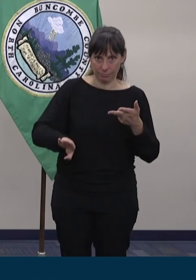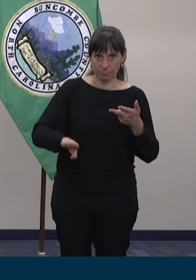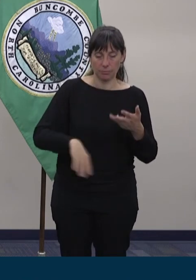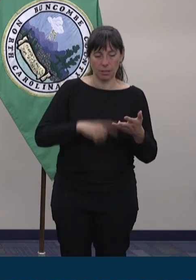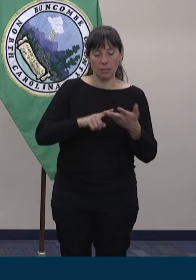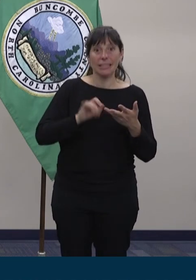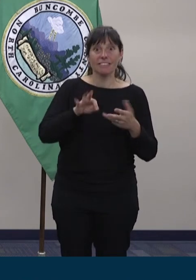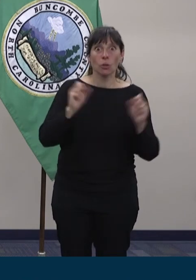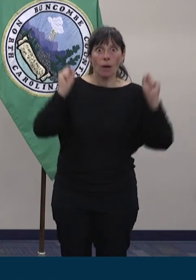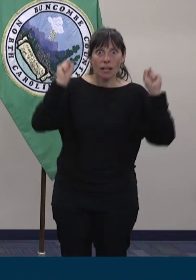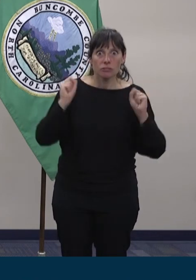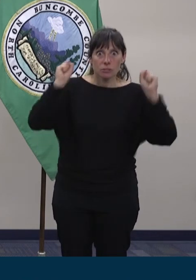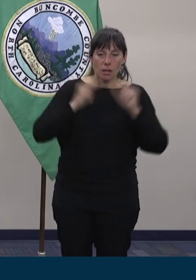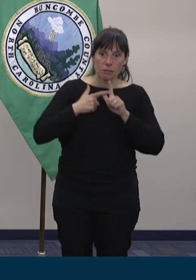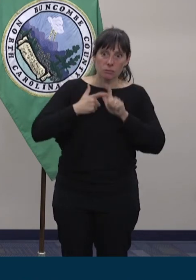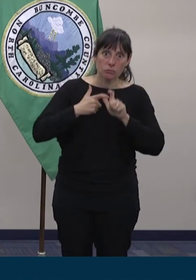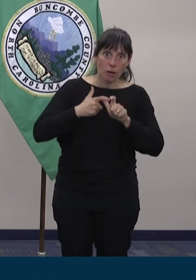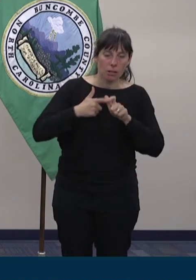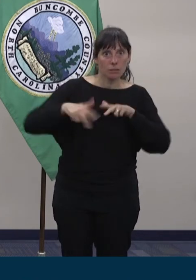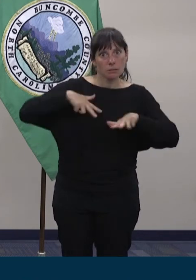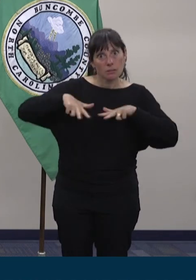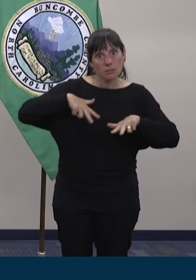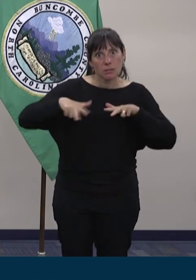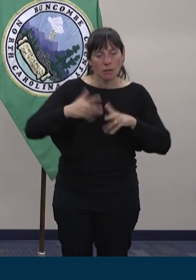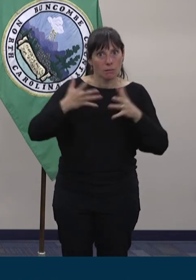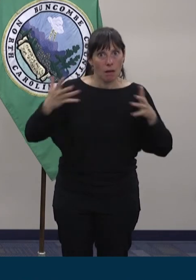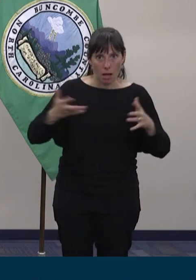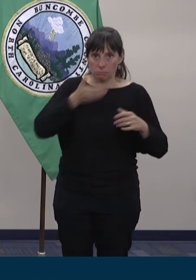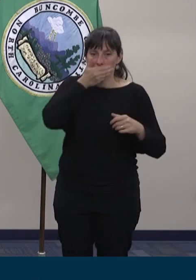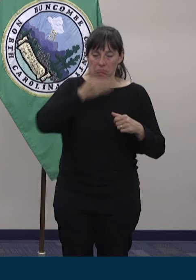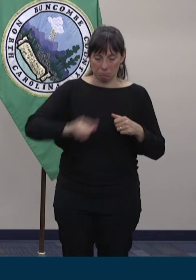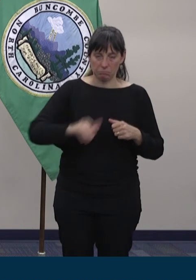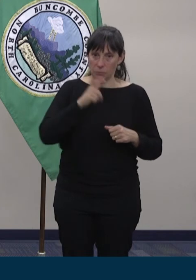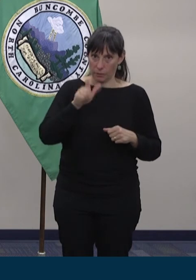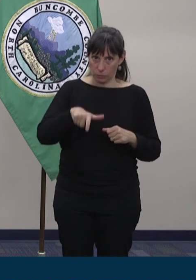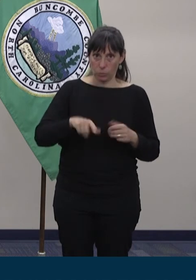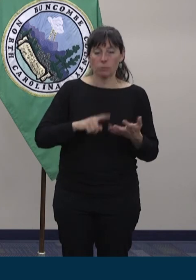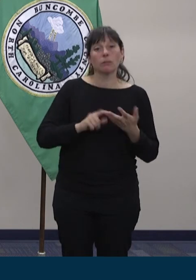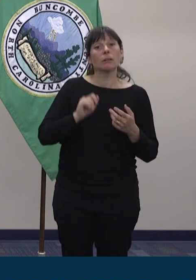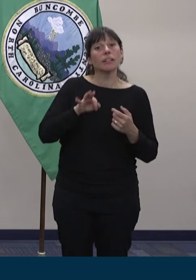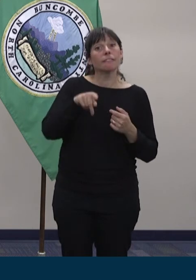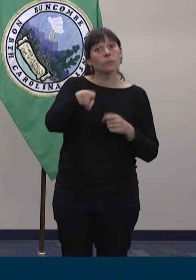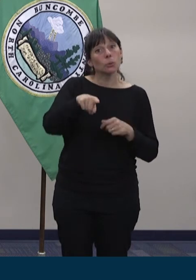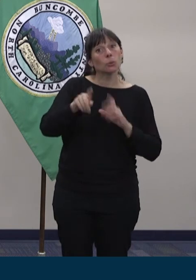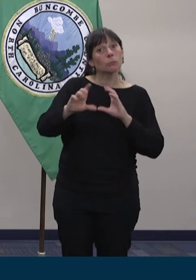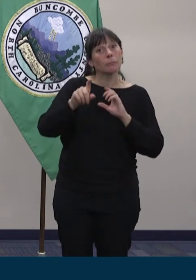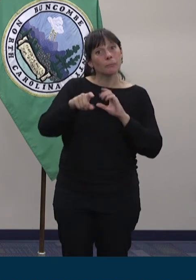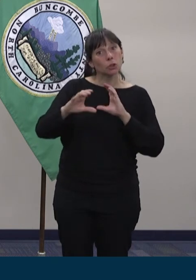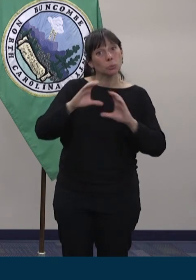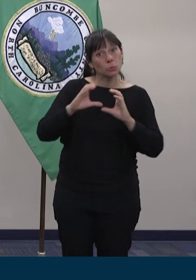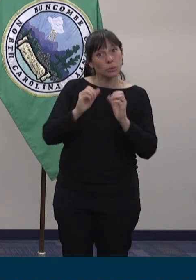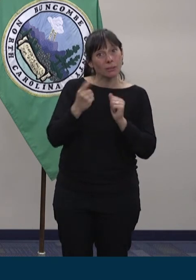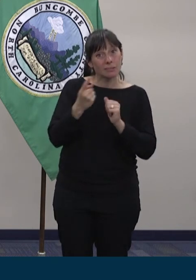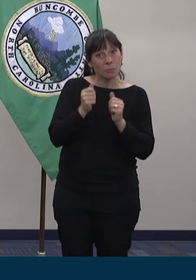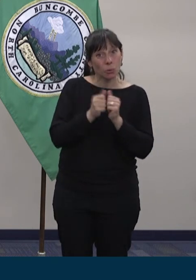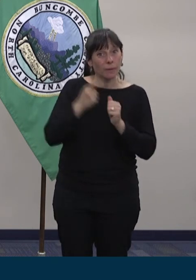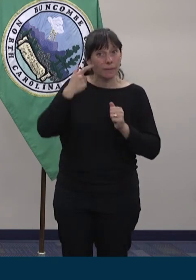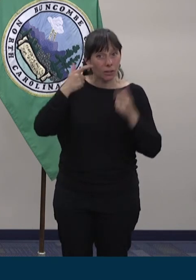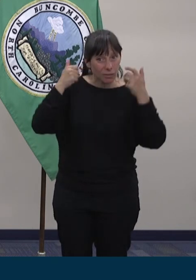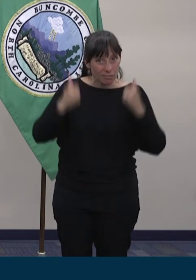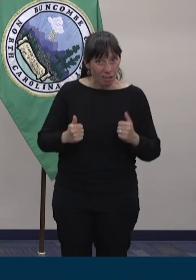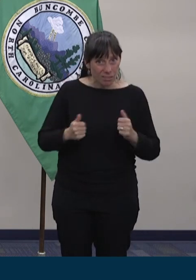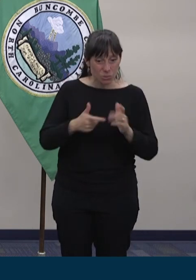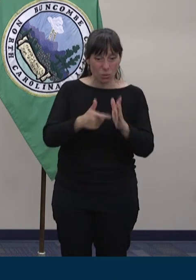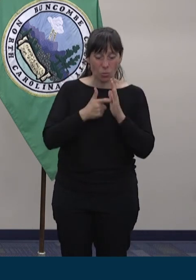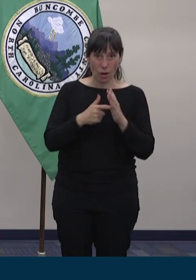People seeking to communicate with others or someone who is hearing impaired in a way that requires the mouth to be visible.